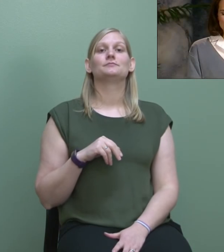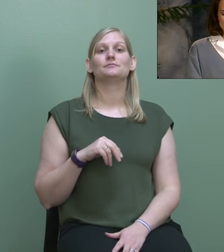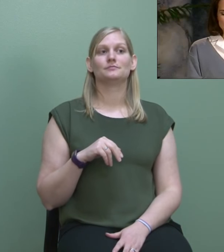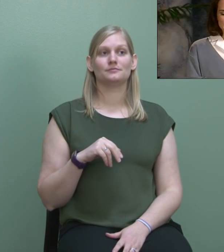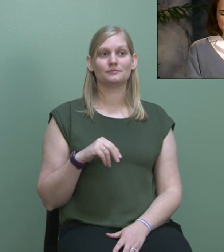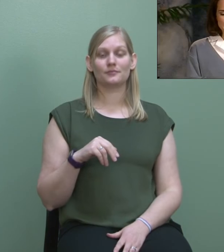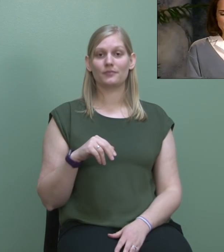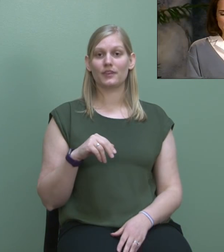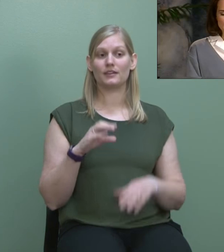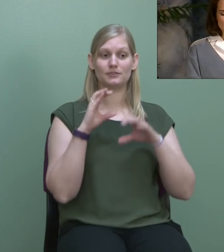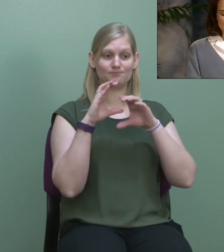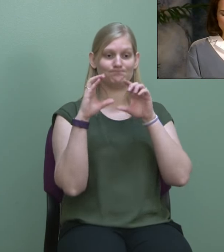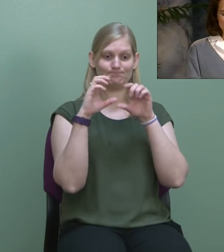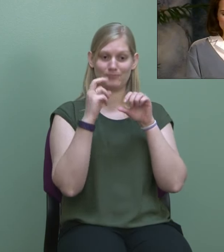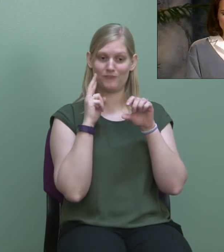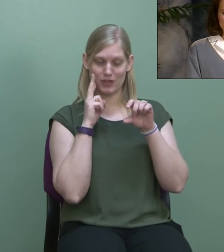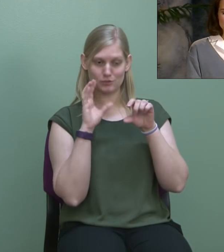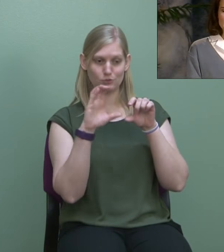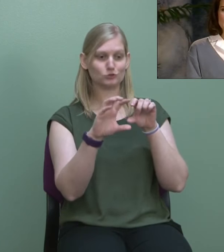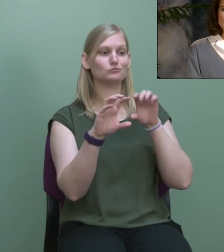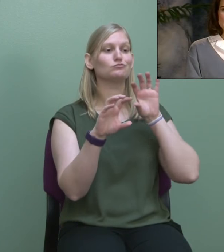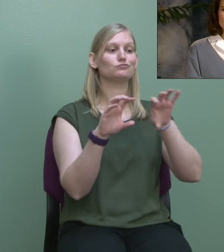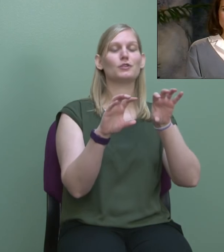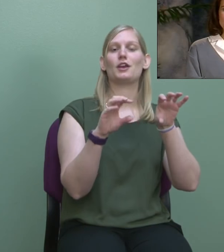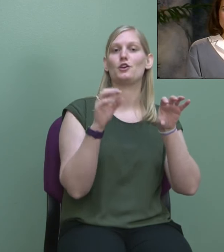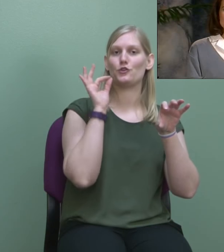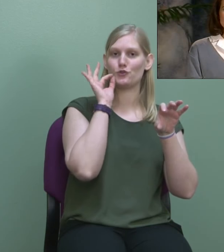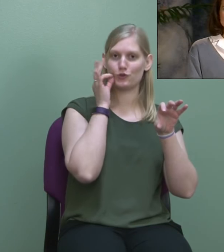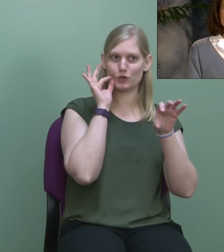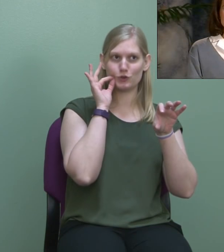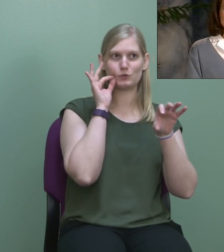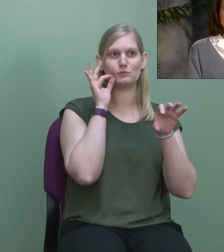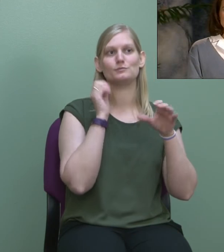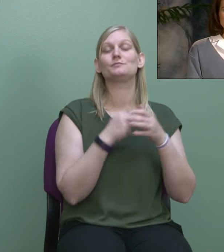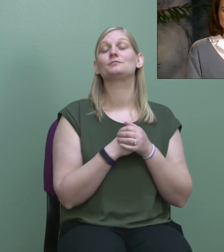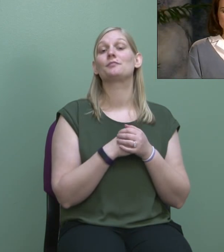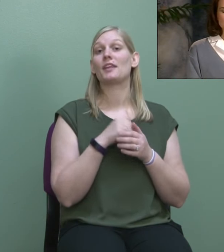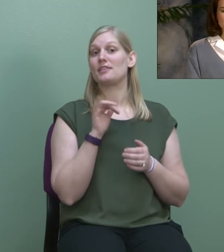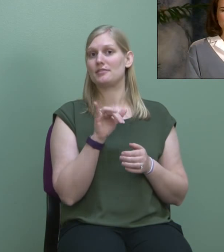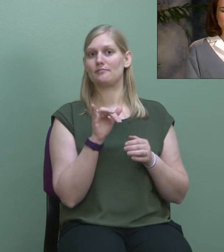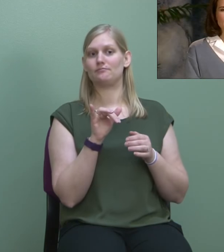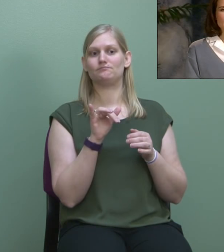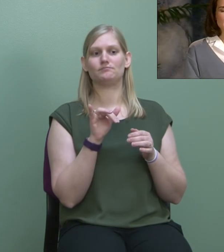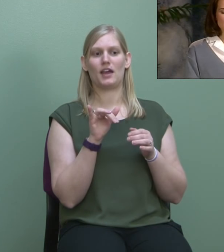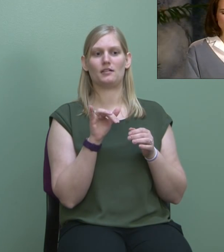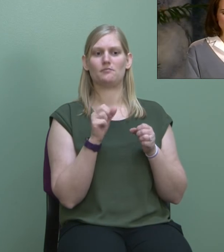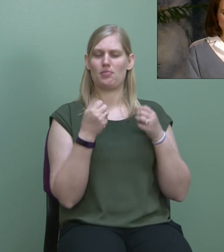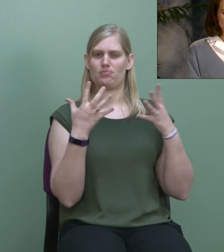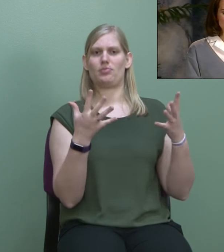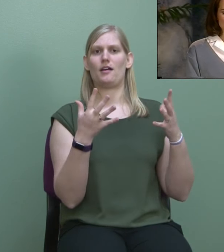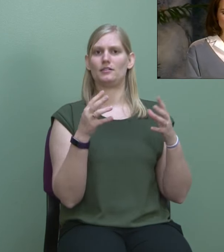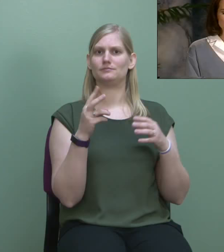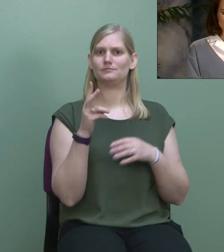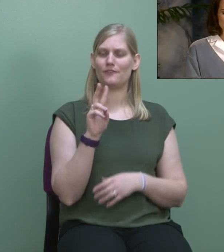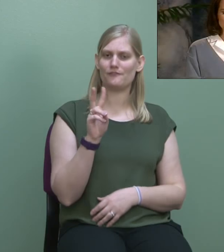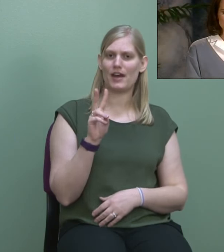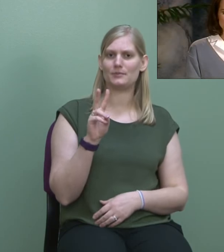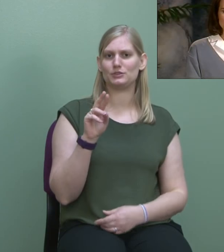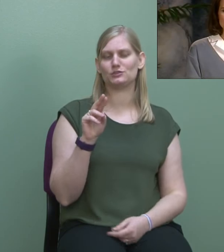the fruit group, we get most of our vitamins and minerals, and a general